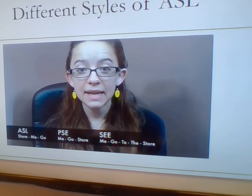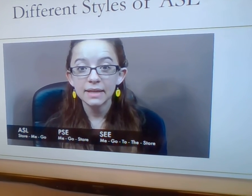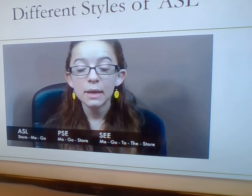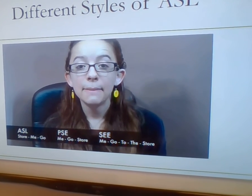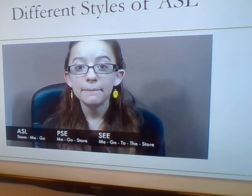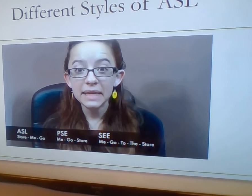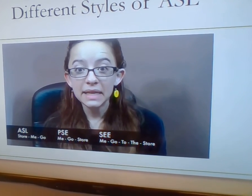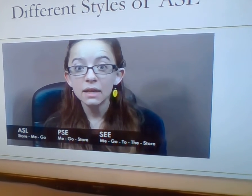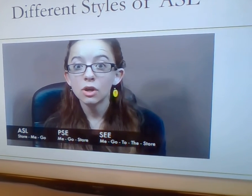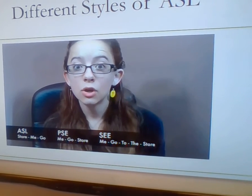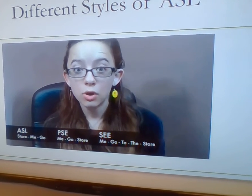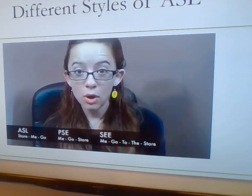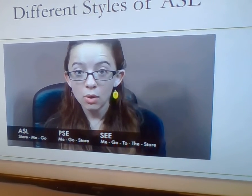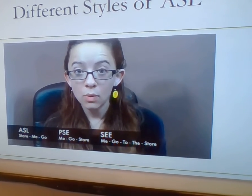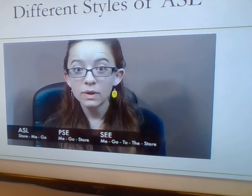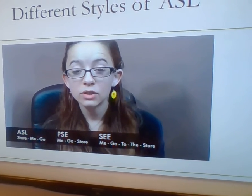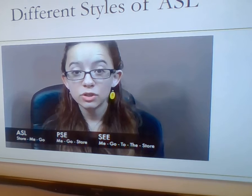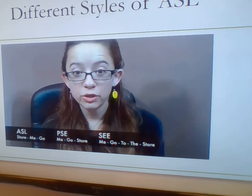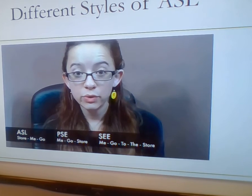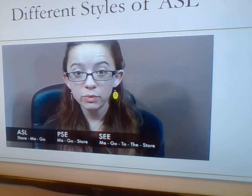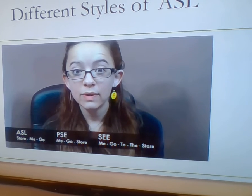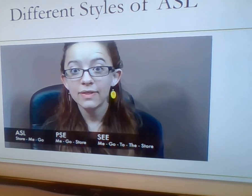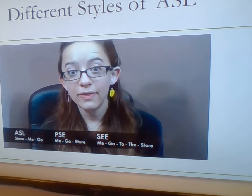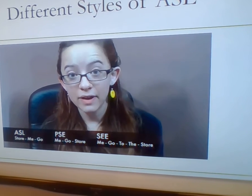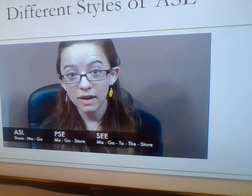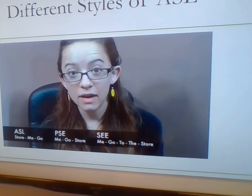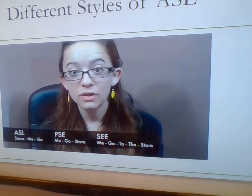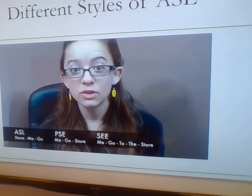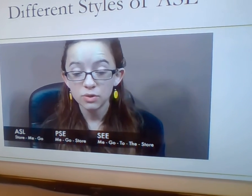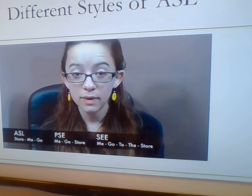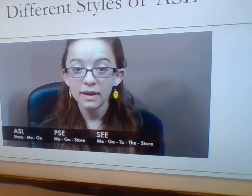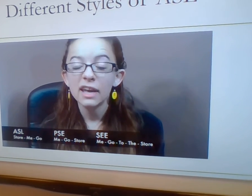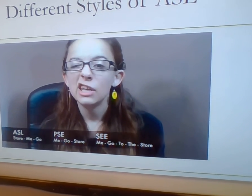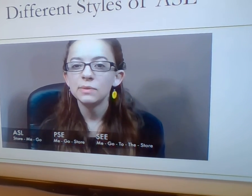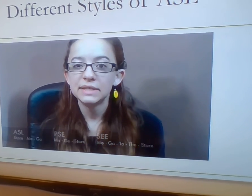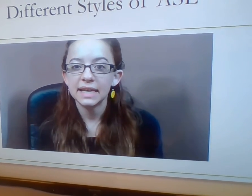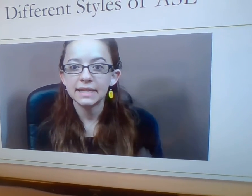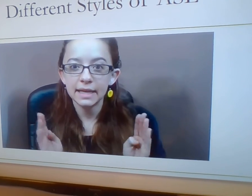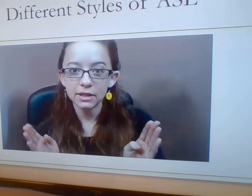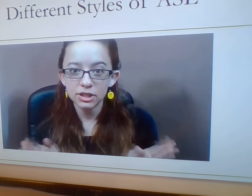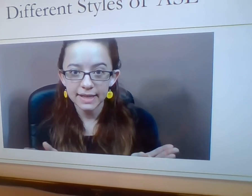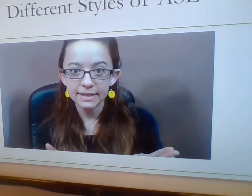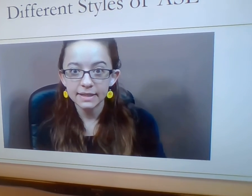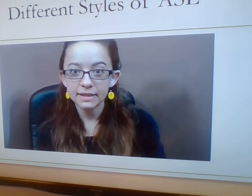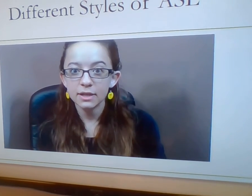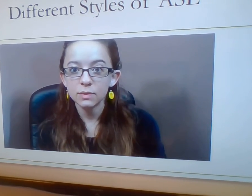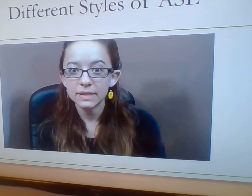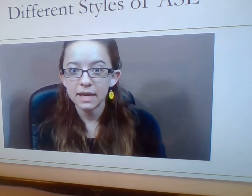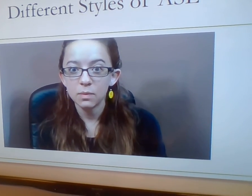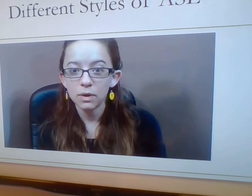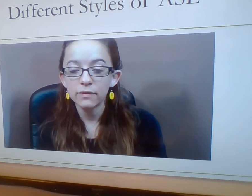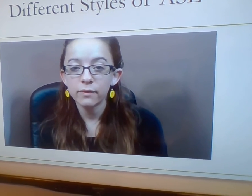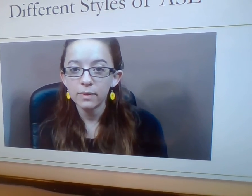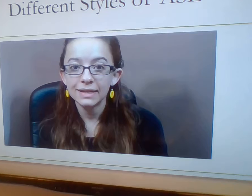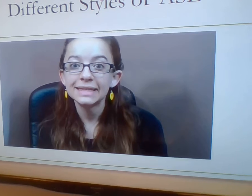sign me, go, to the store. You would take the English sentence and you would sign word for word exactly